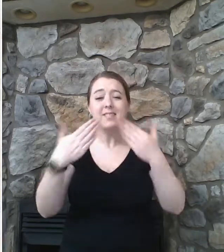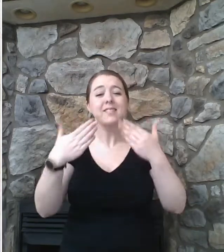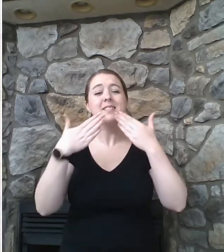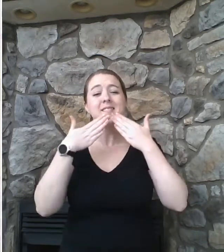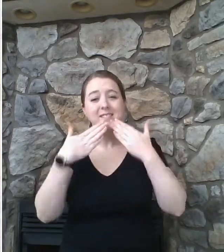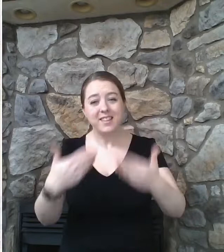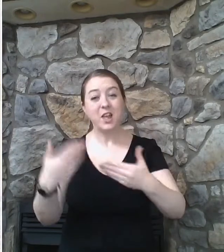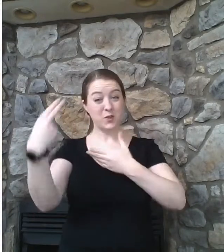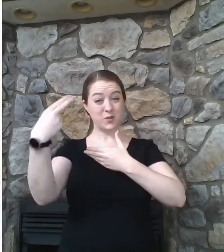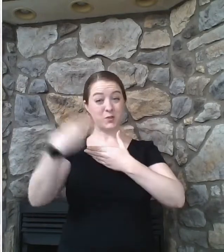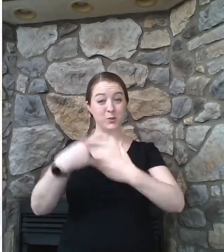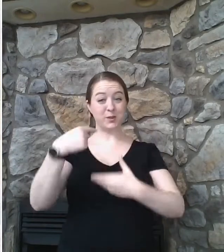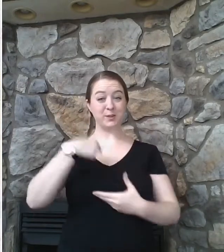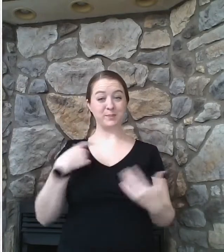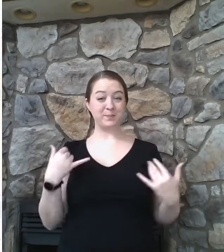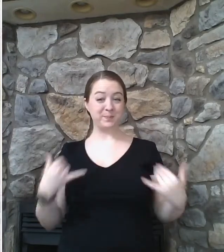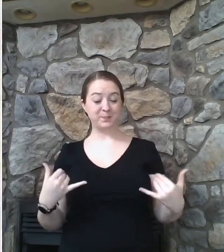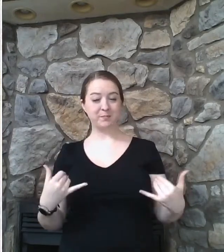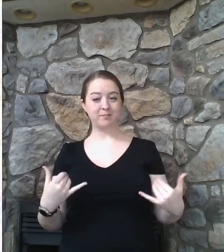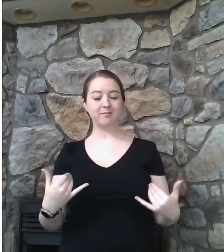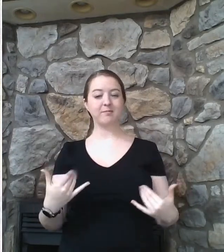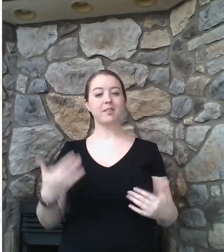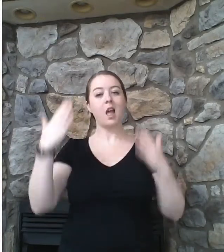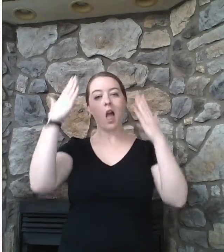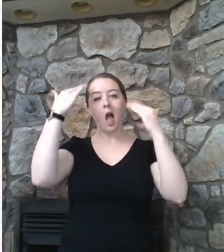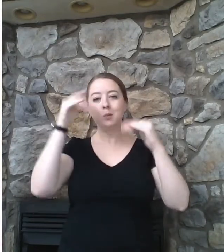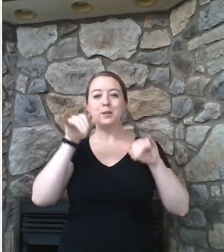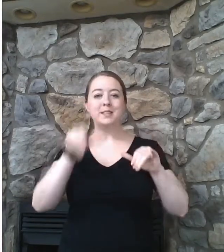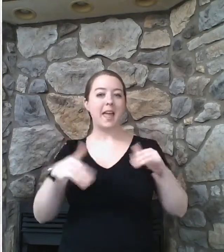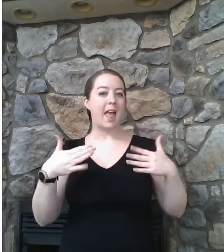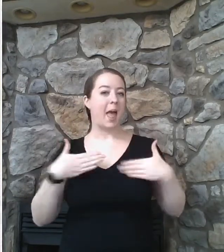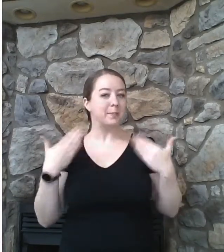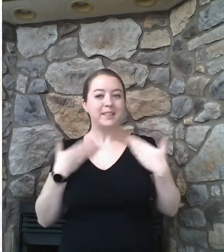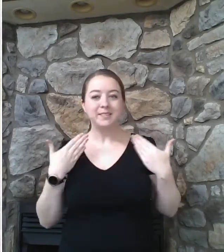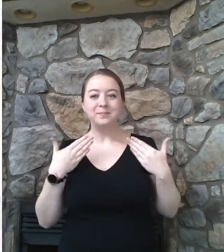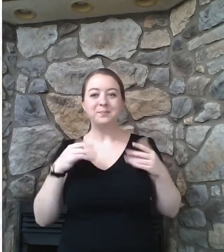Thank you so much for joining me today. I